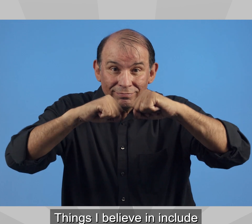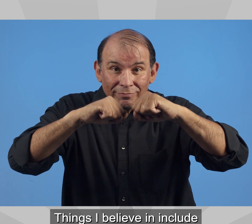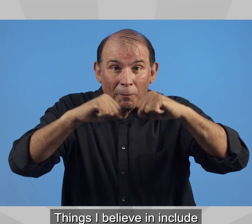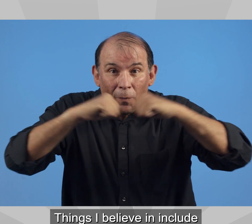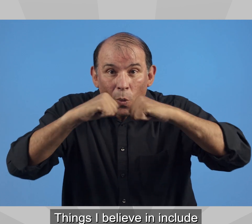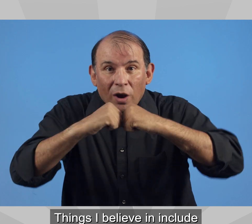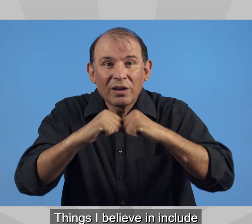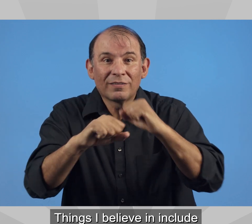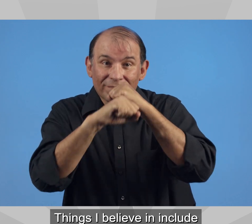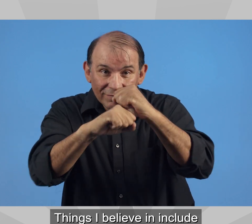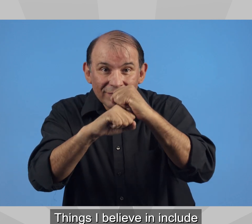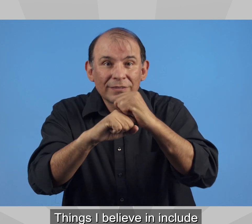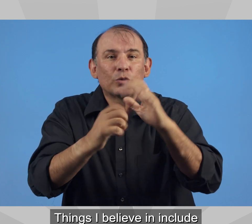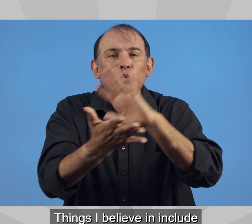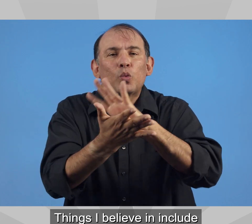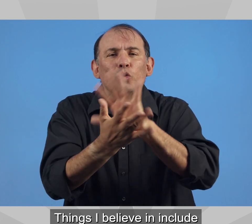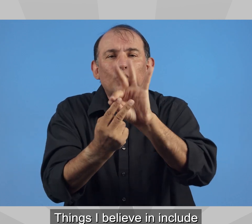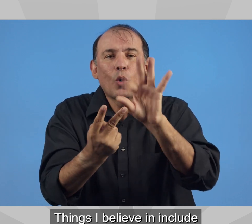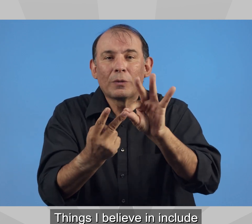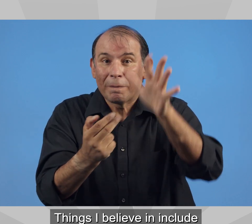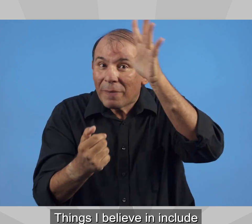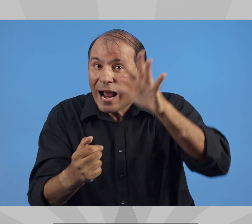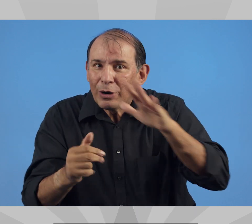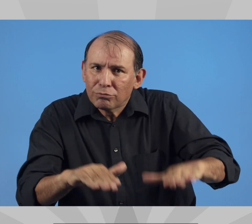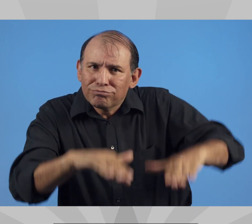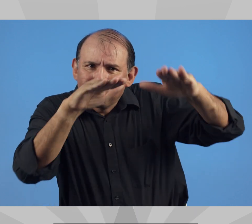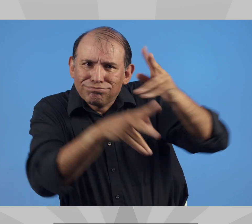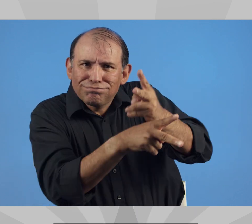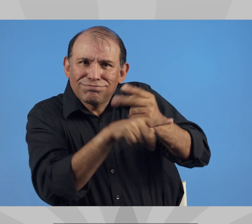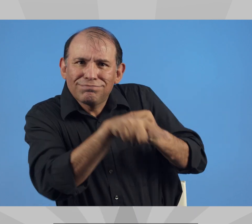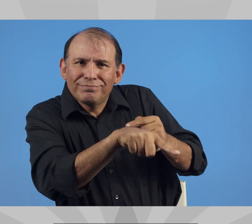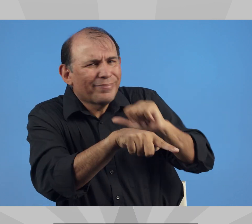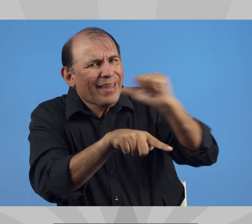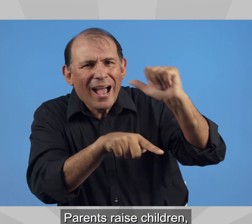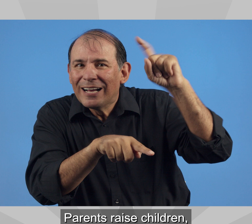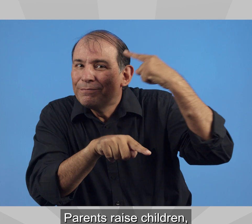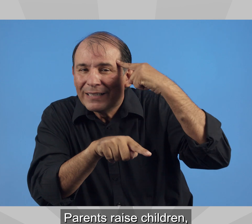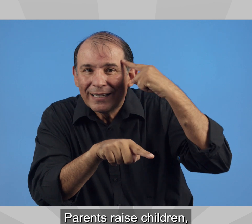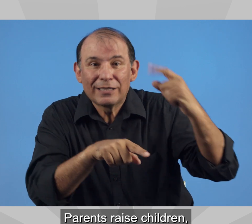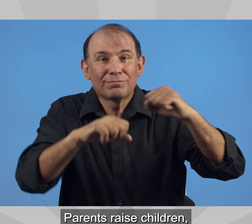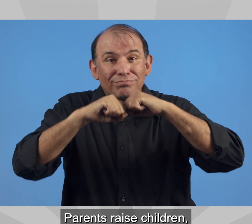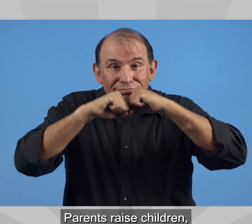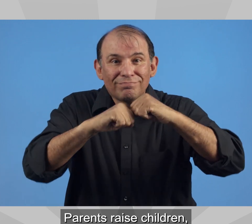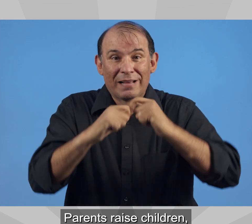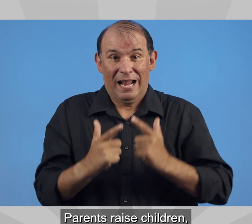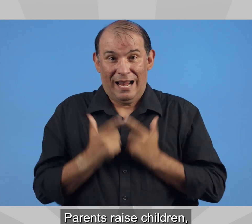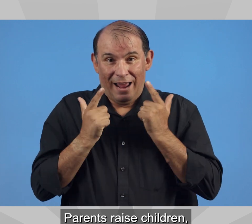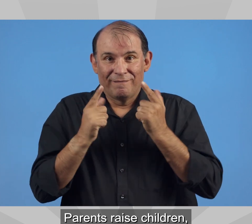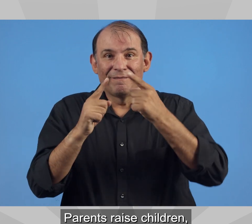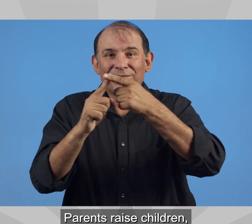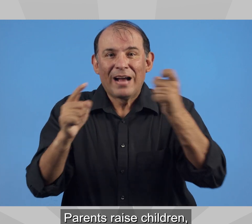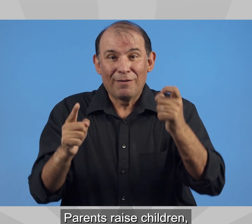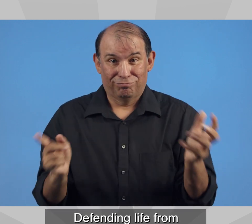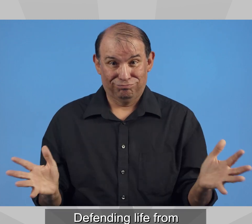Things I believe in include securing the border, defending school choice. Parents raise children, not the